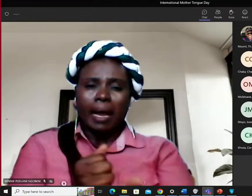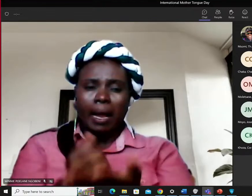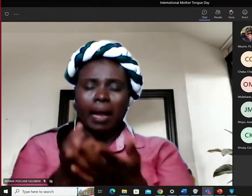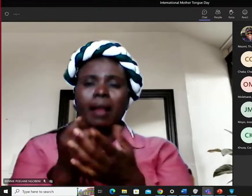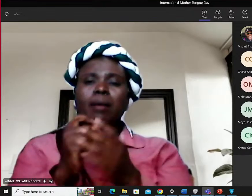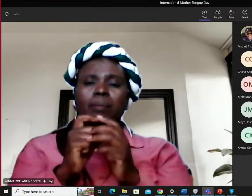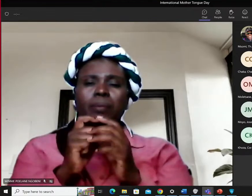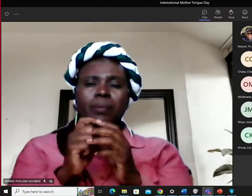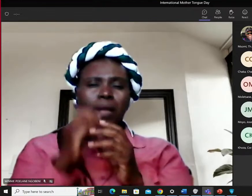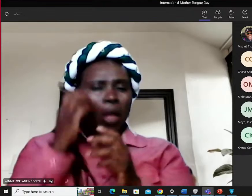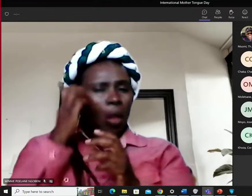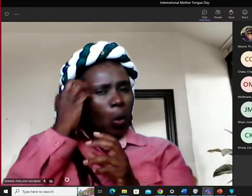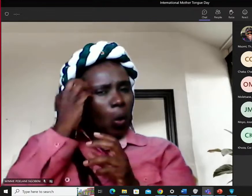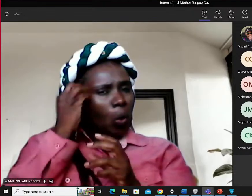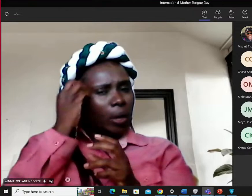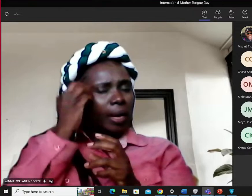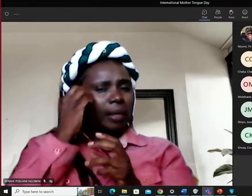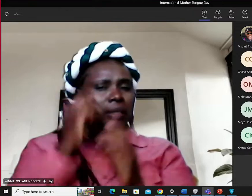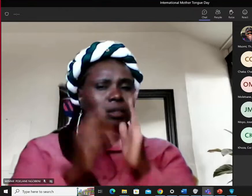occur faster.